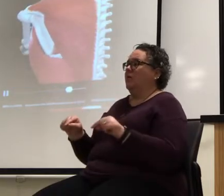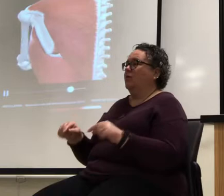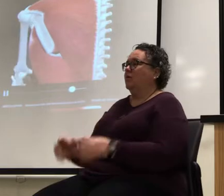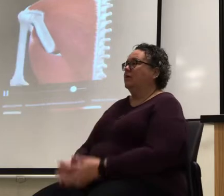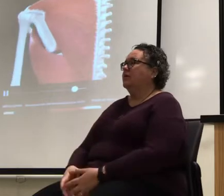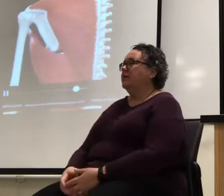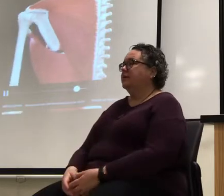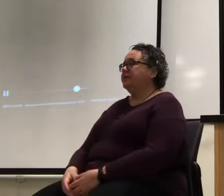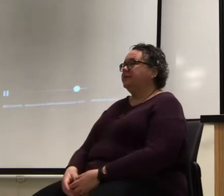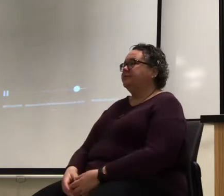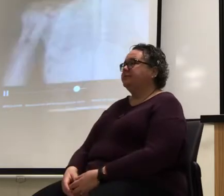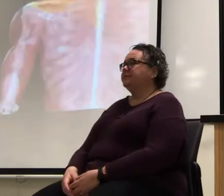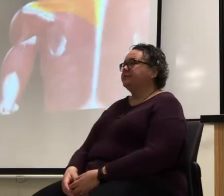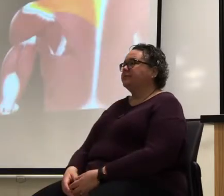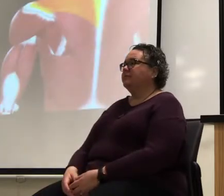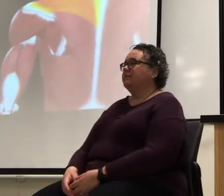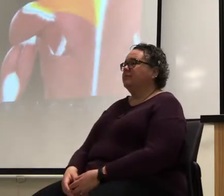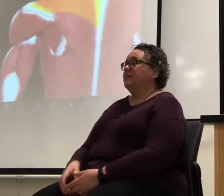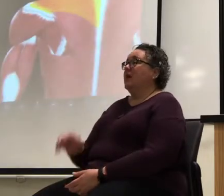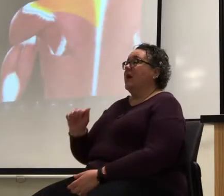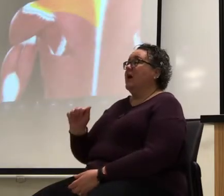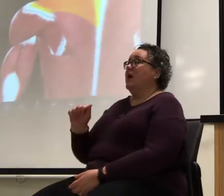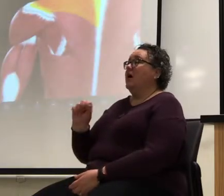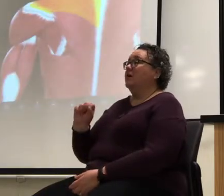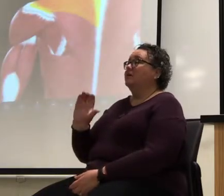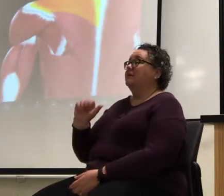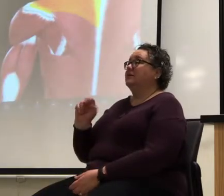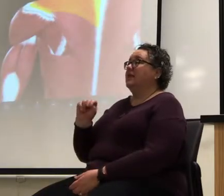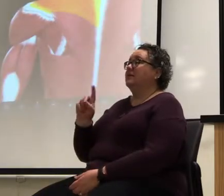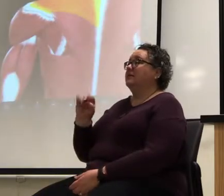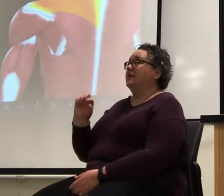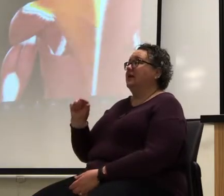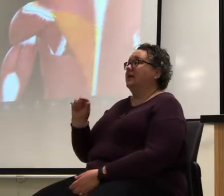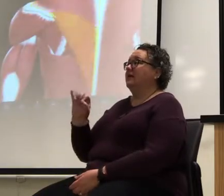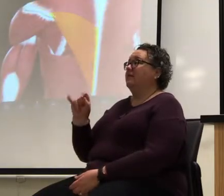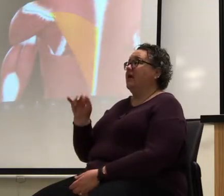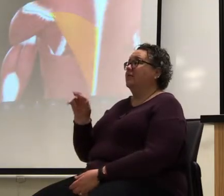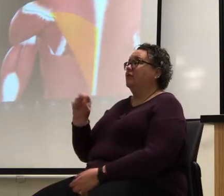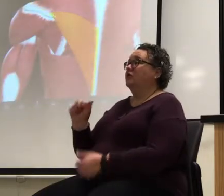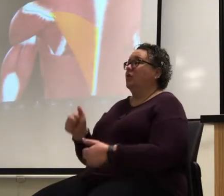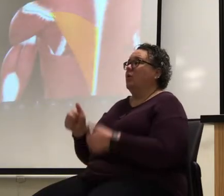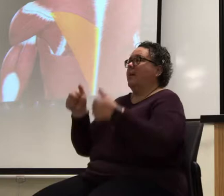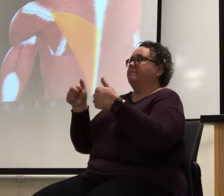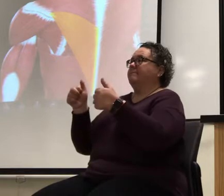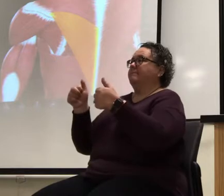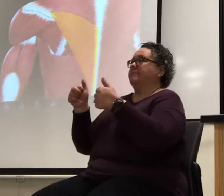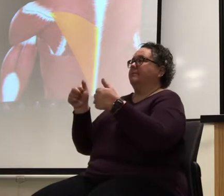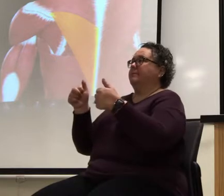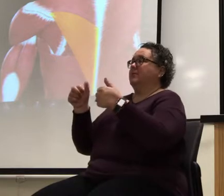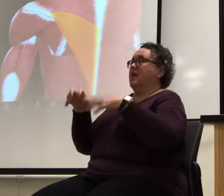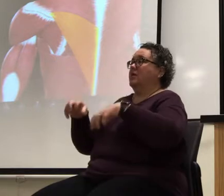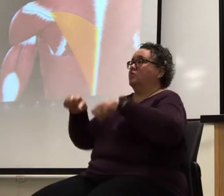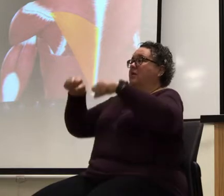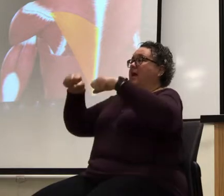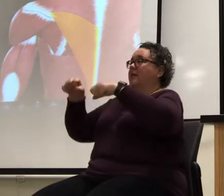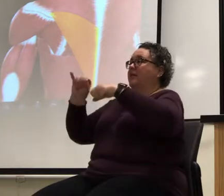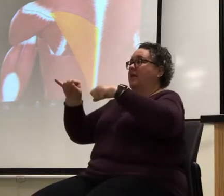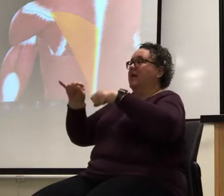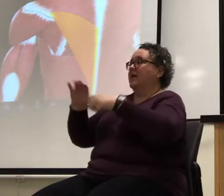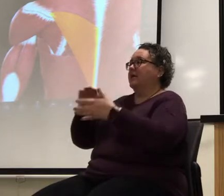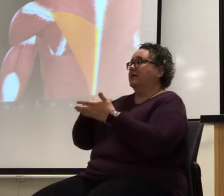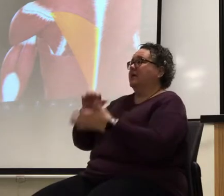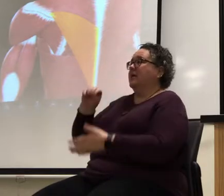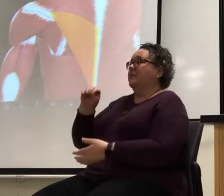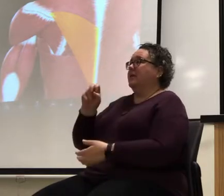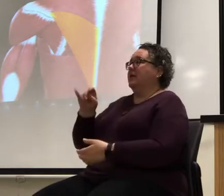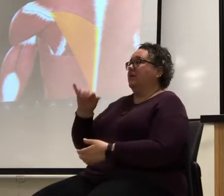Let's do the ascending fibers. The ascending fibers go up, and when they go up, they grab that medial part of